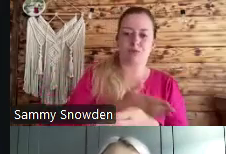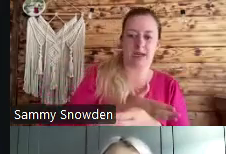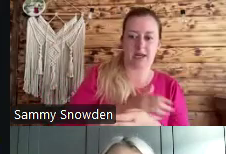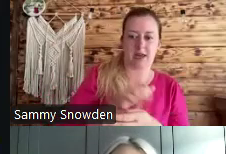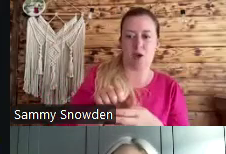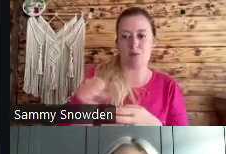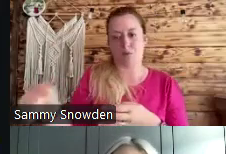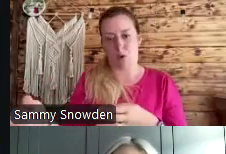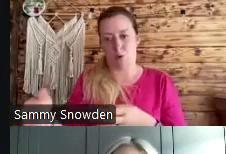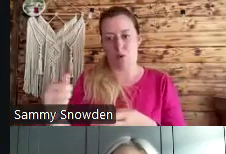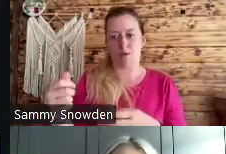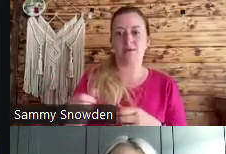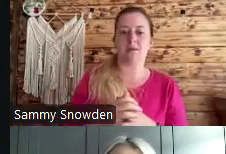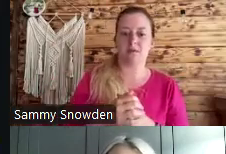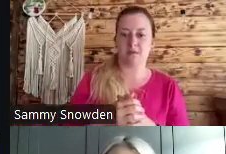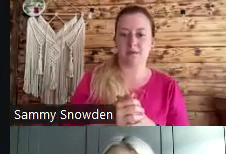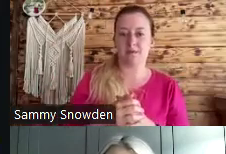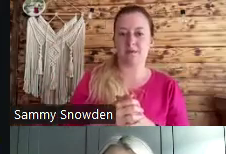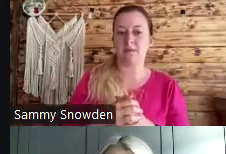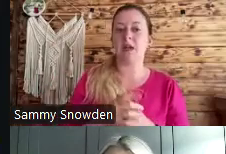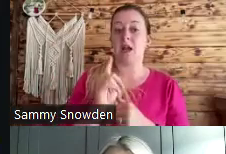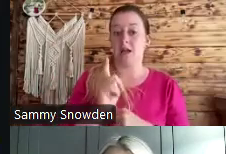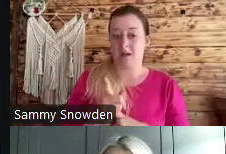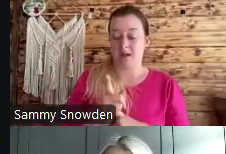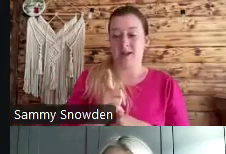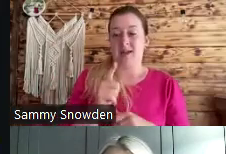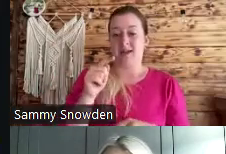On the market, they've said that this